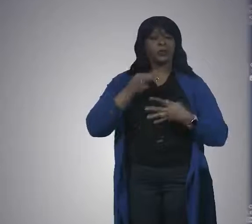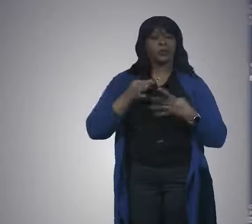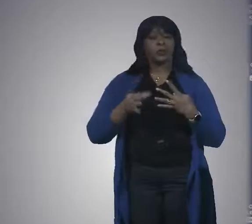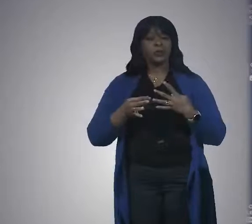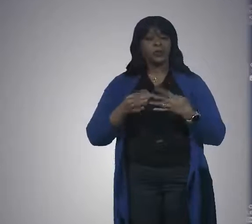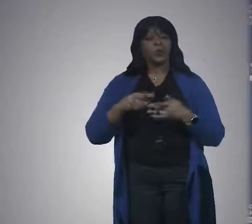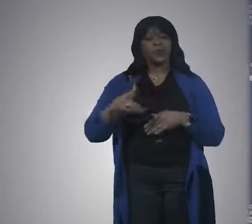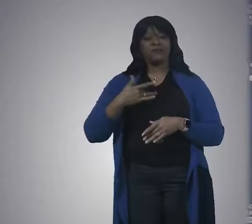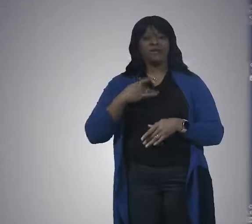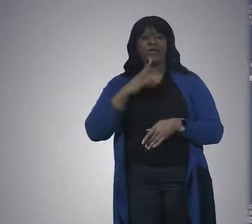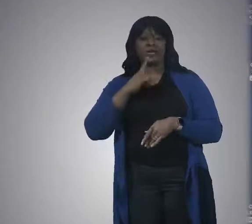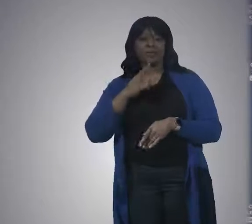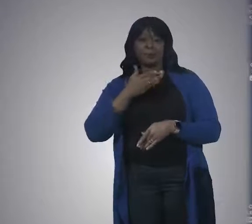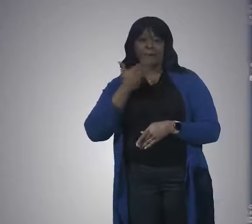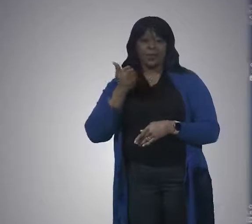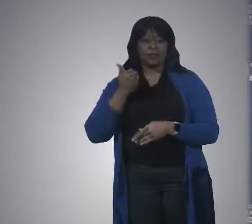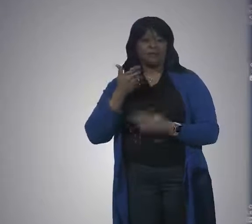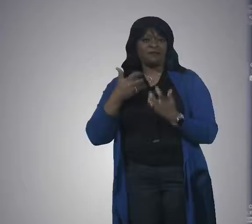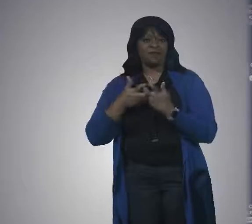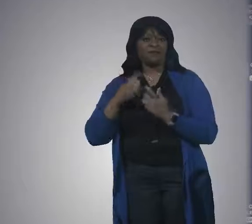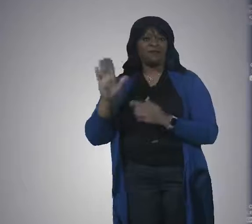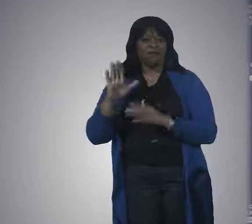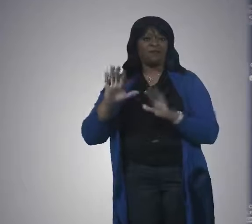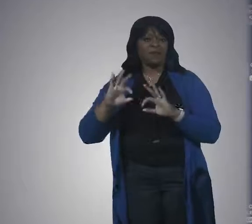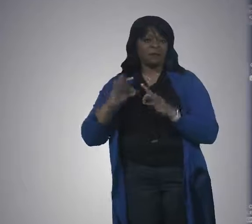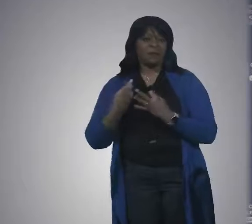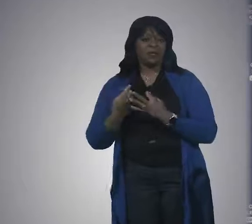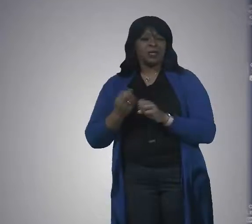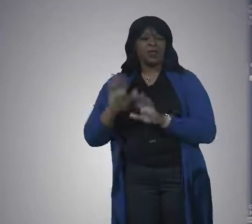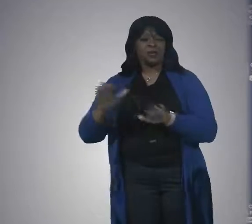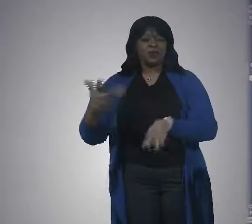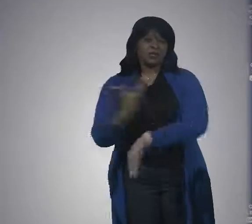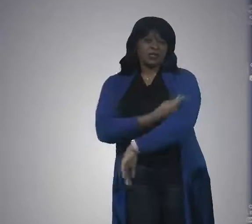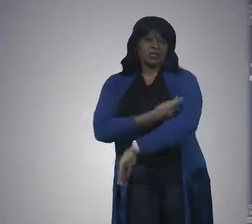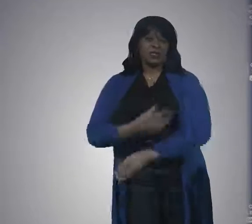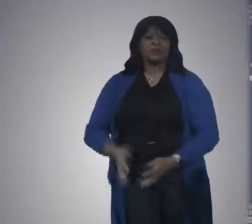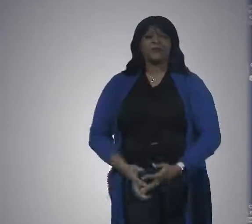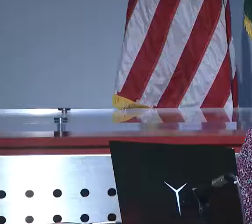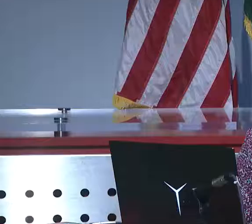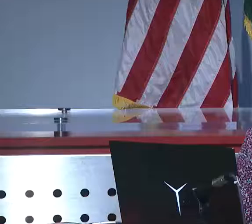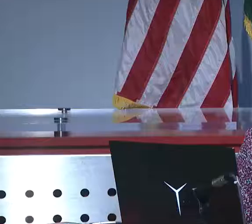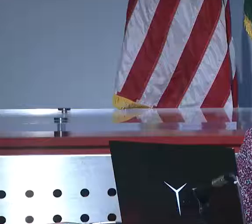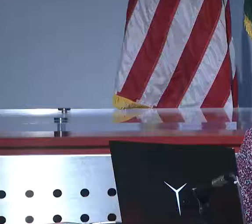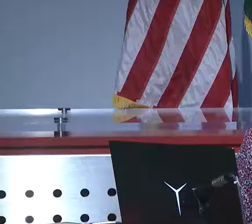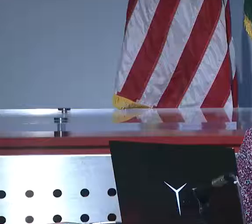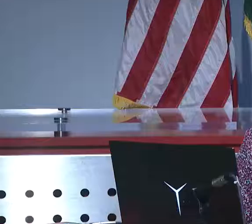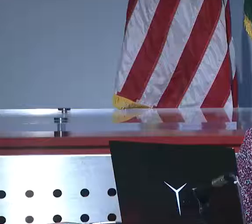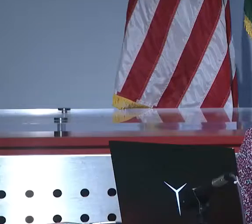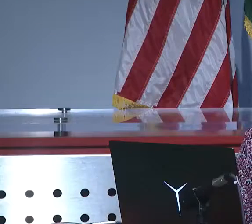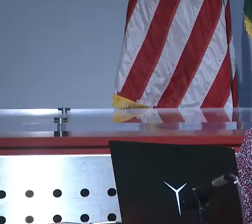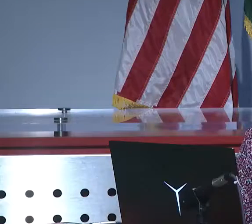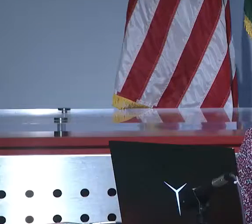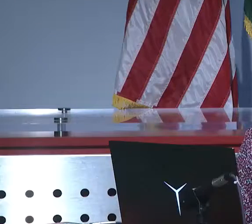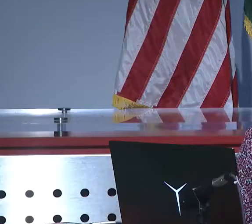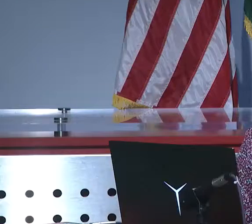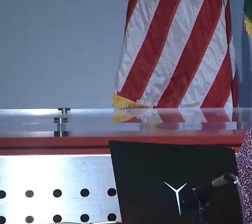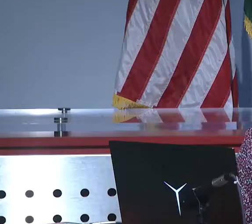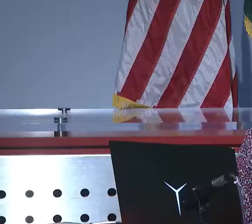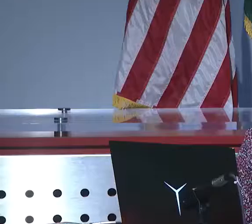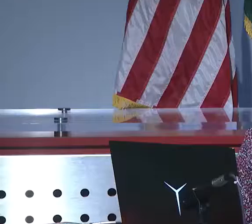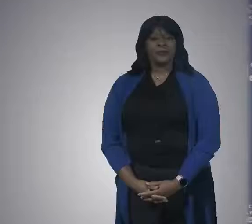to do what they feel is in their best interest and get their children vaccinated. Kelly Roberts,